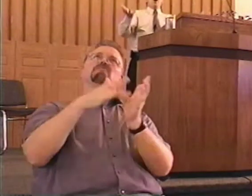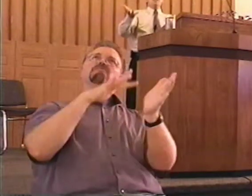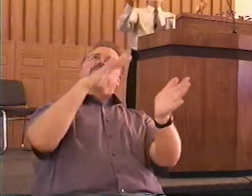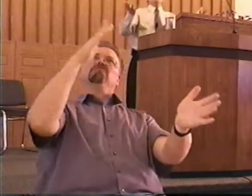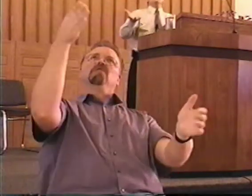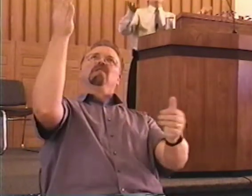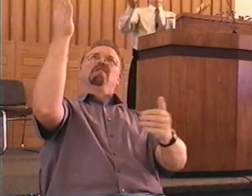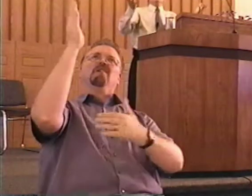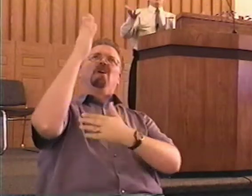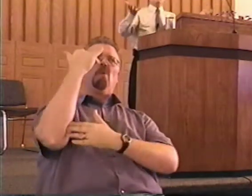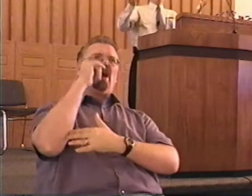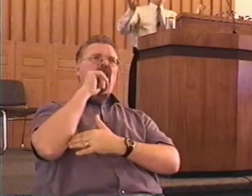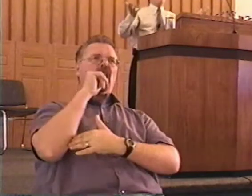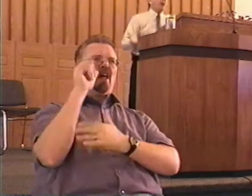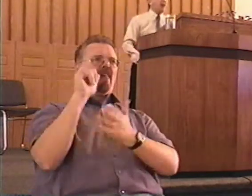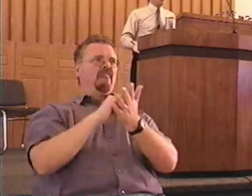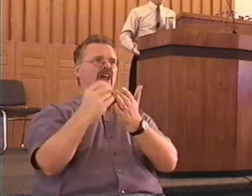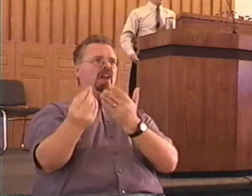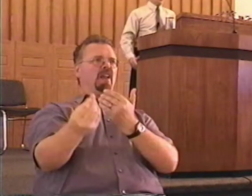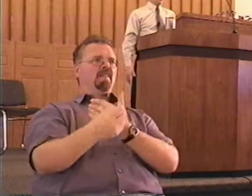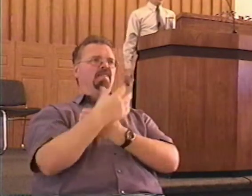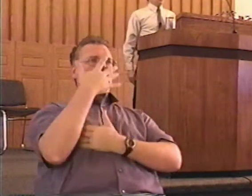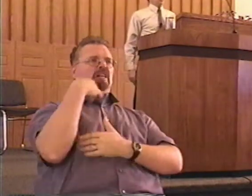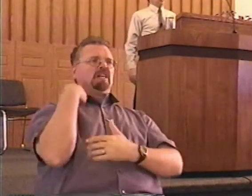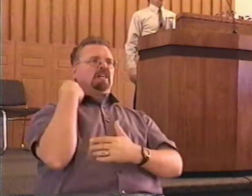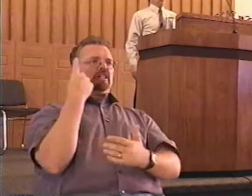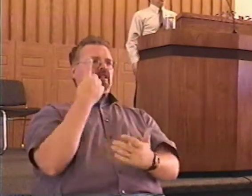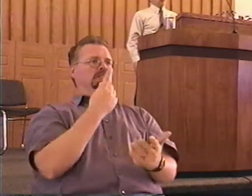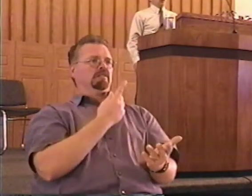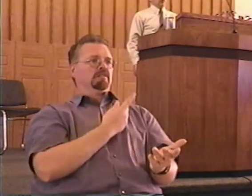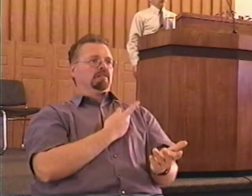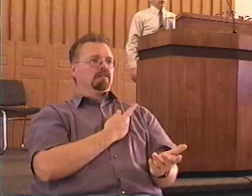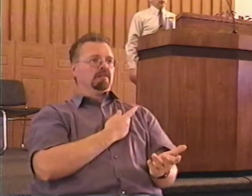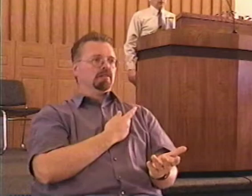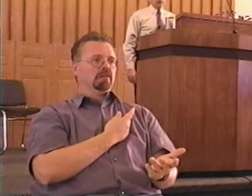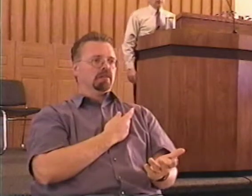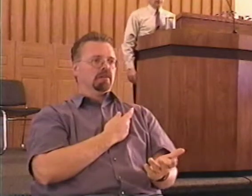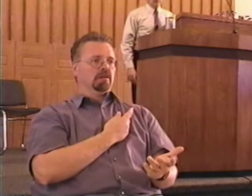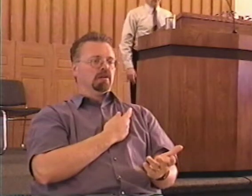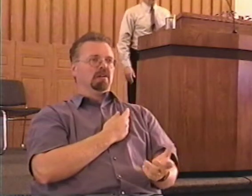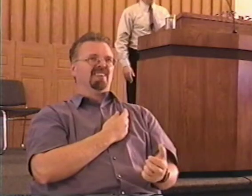God, why doesn't that affect us?